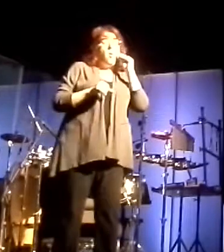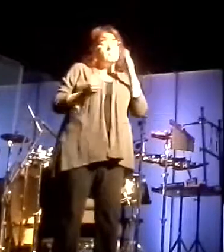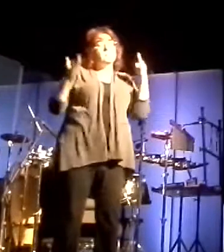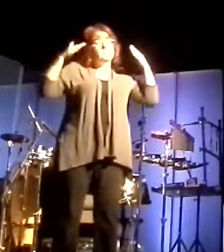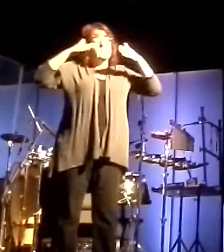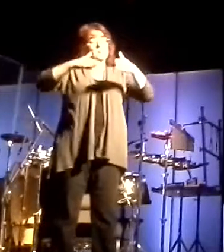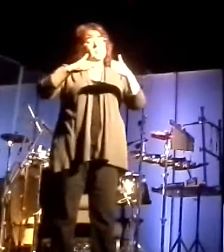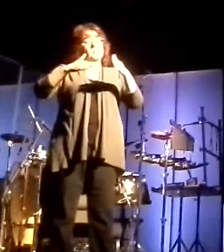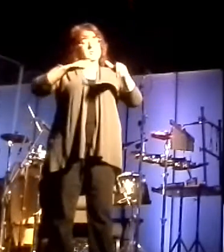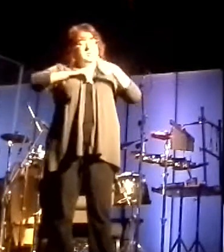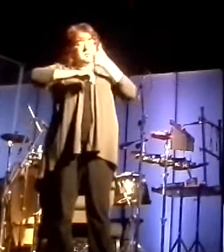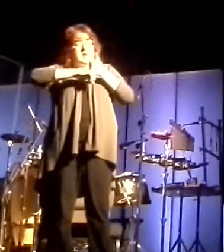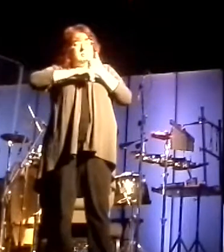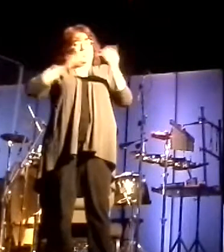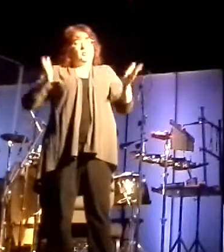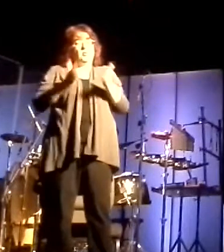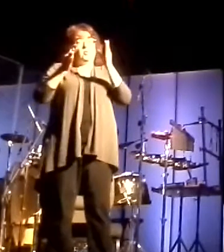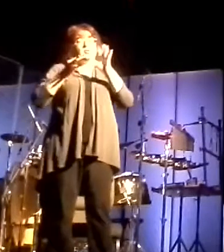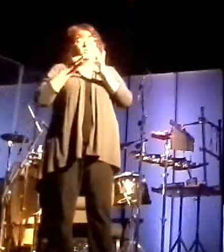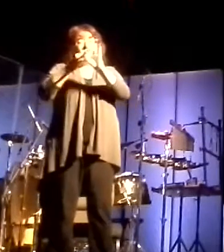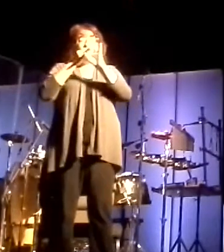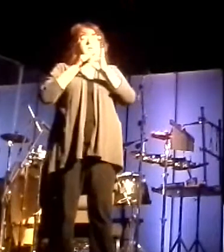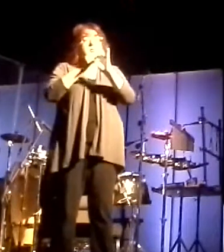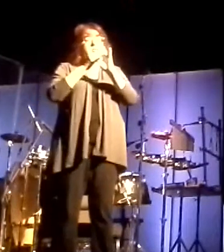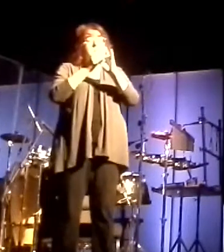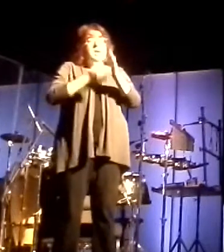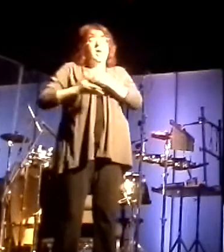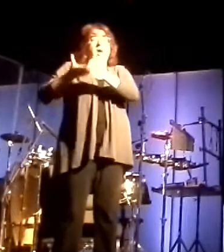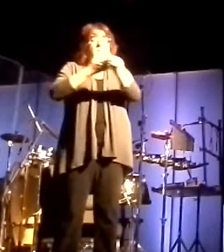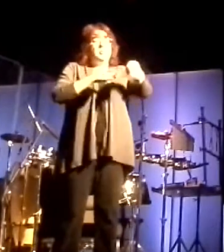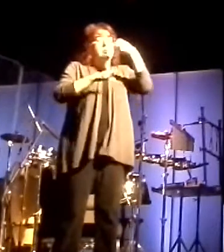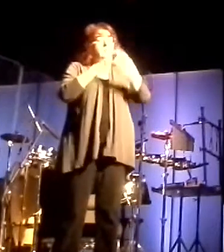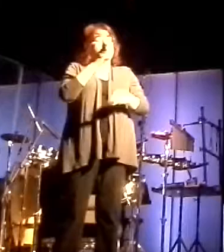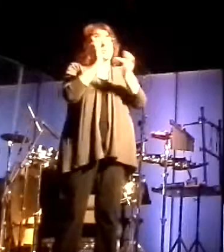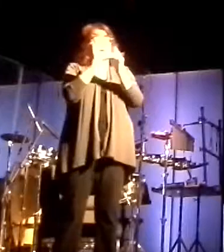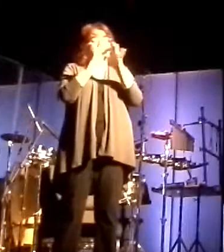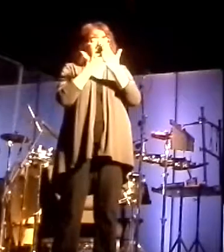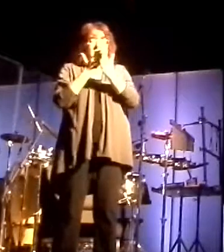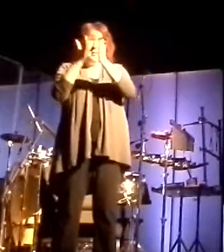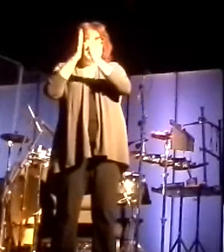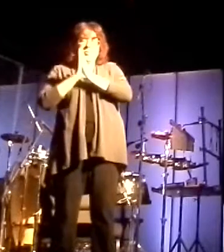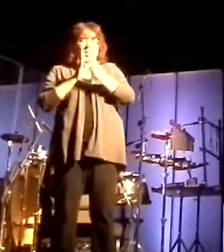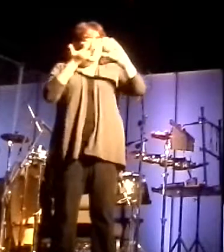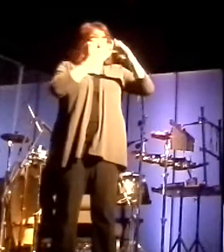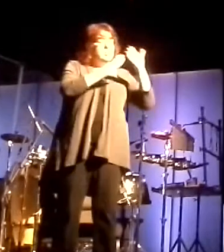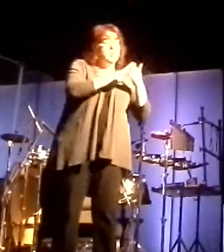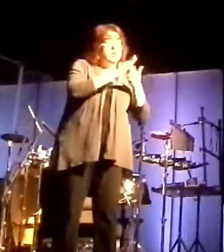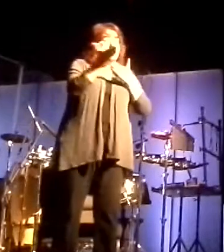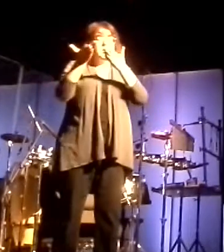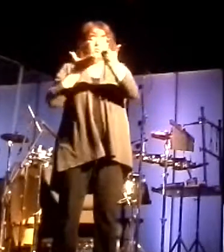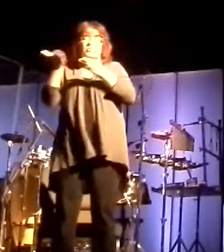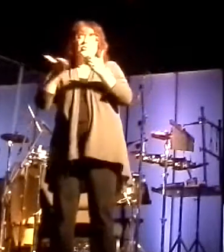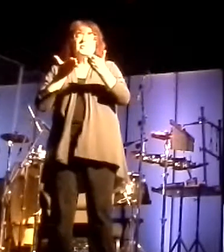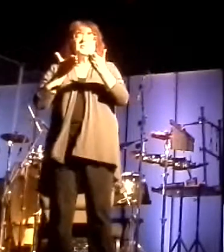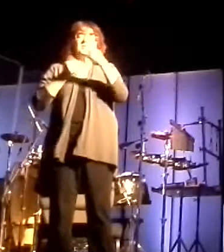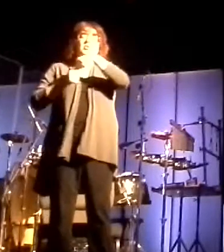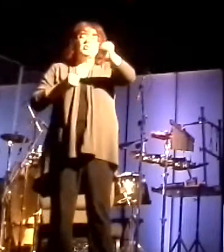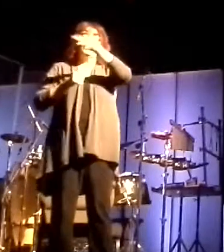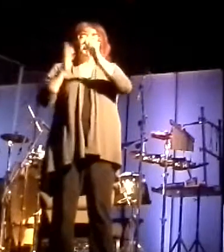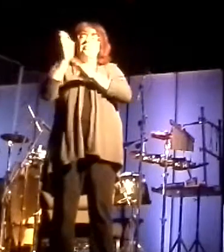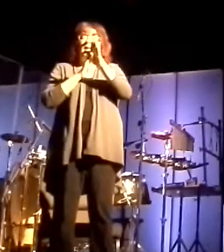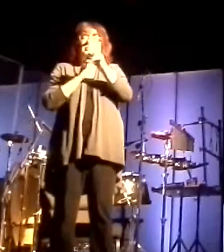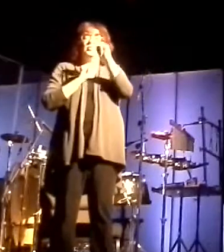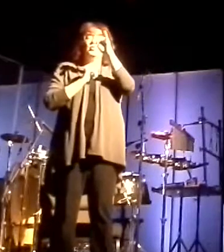intentionally designed to encourage relationships that will help you engage scripture, prayer, community, and service as you develop